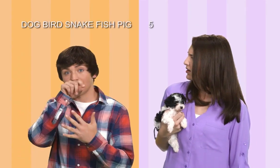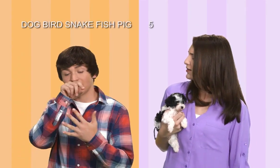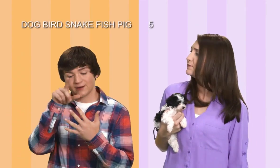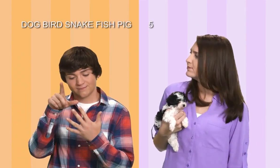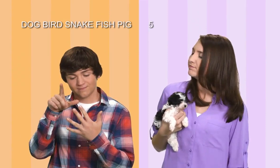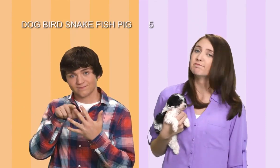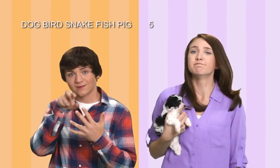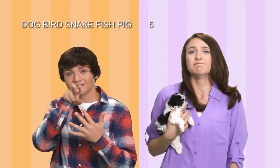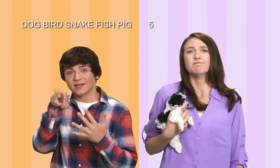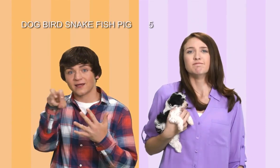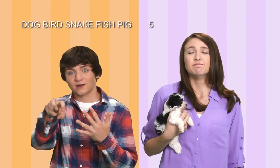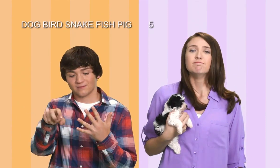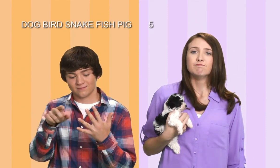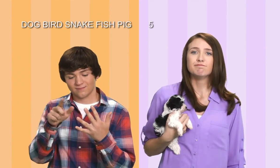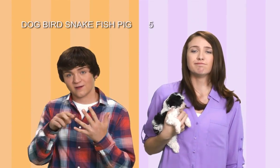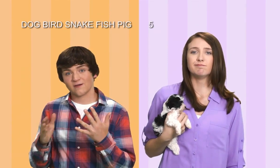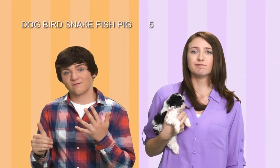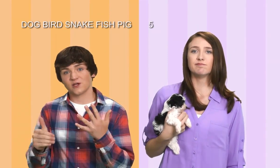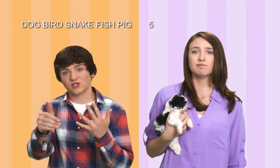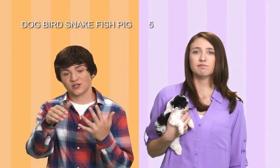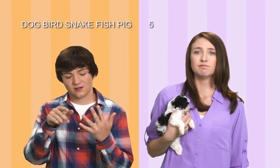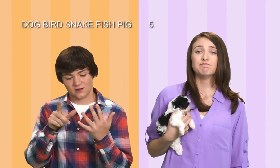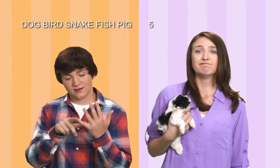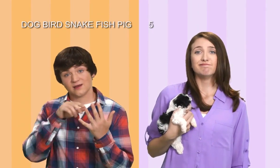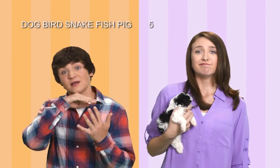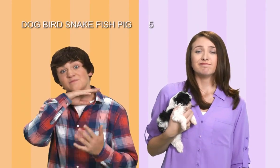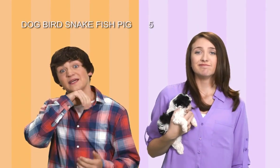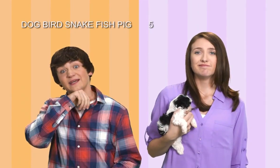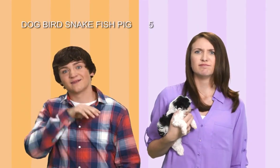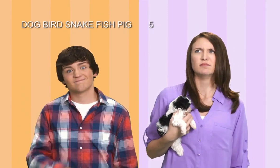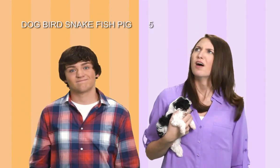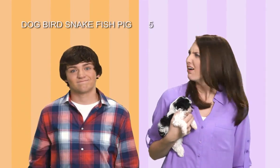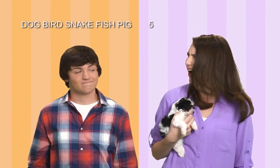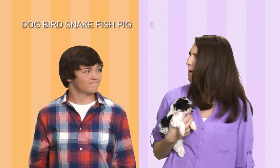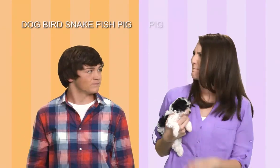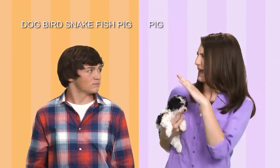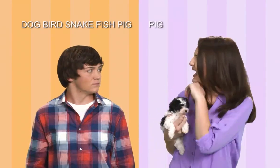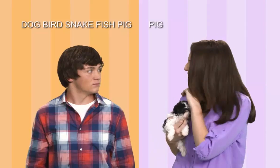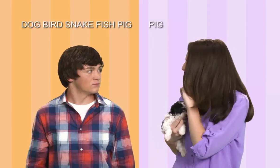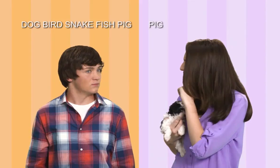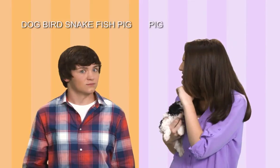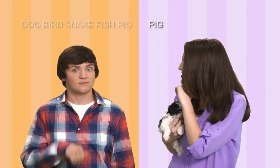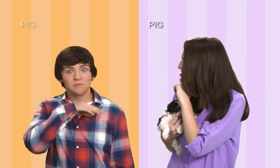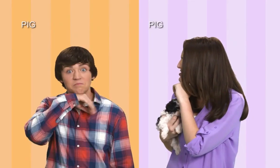Bird. Snake. Fish. Pig. Pig?